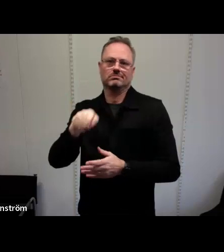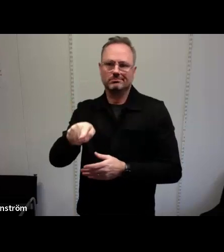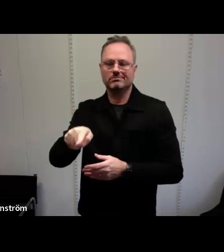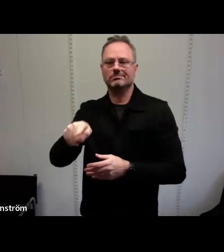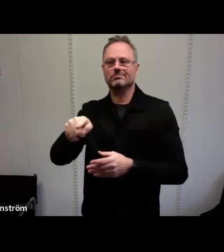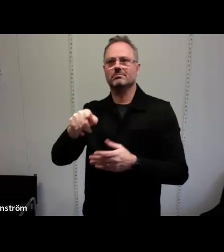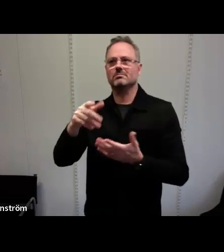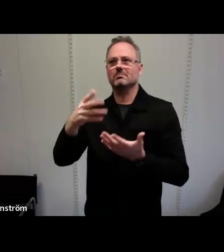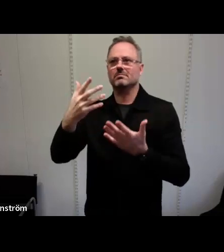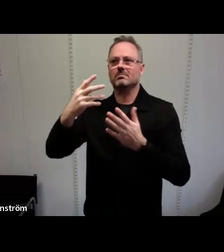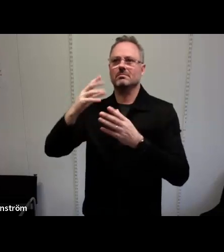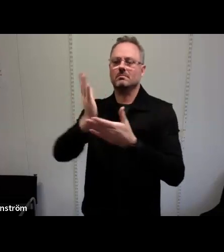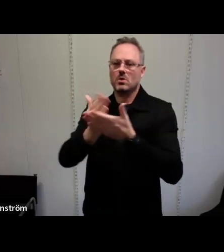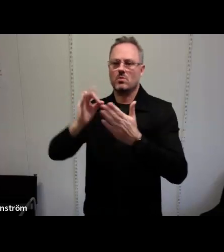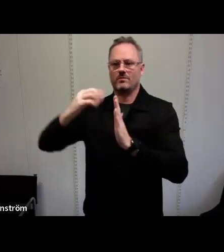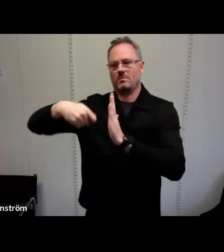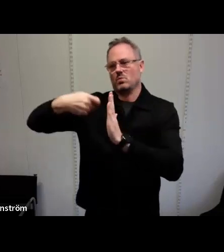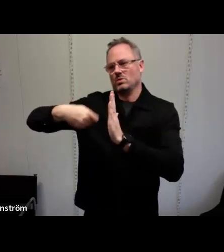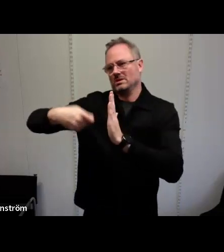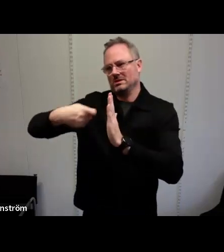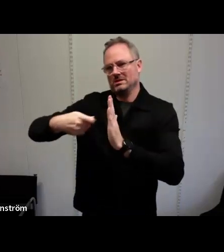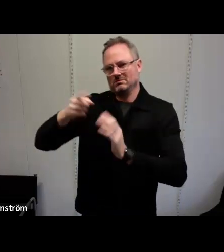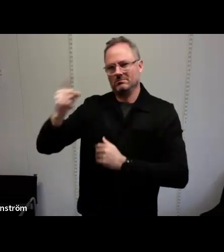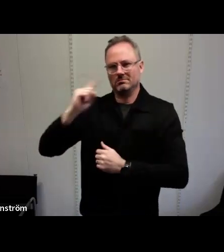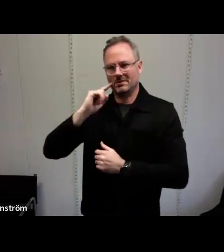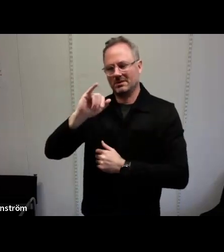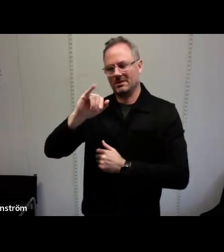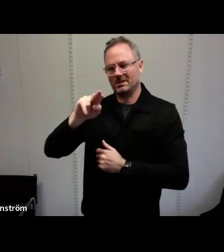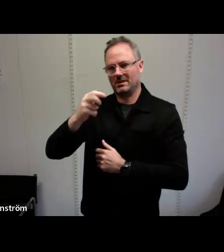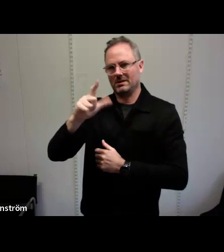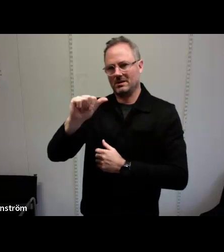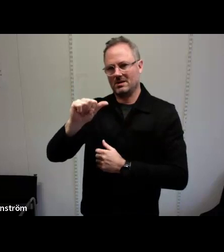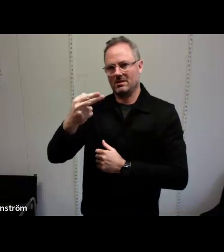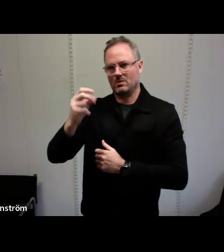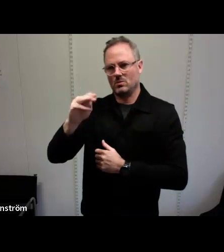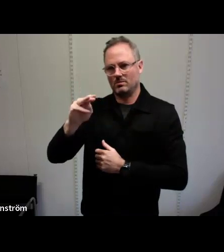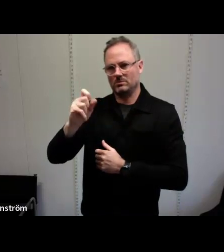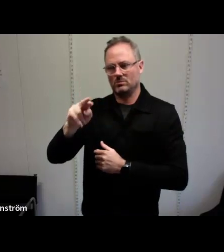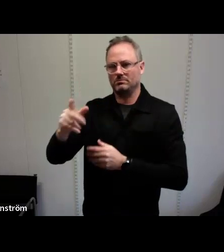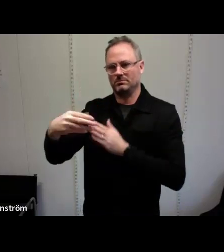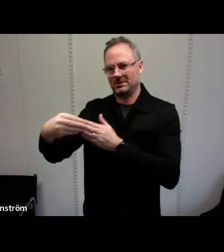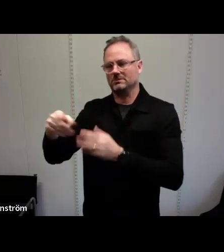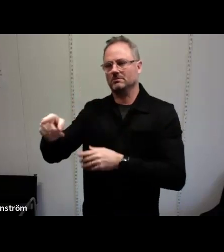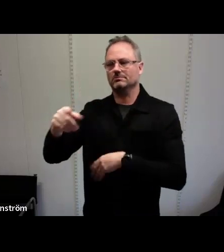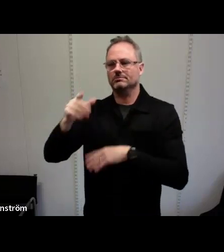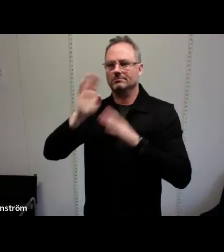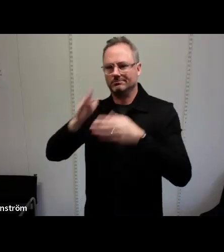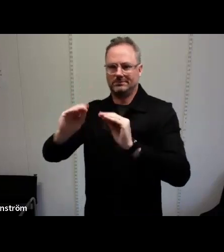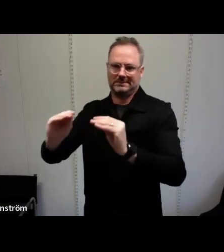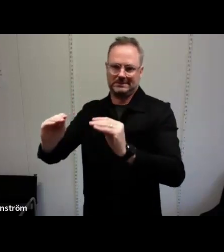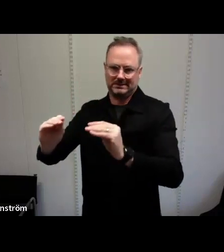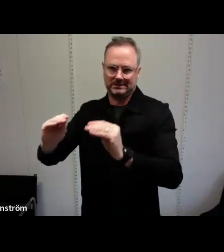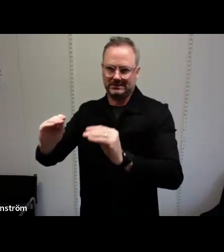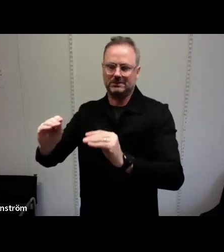because this one is focusing, again, as I said earlier, on L2 learners of the sign language. And this was related to a particular project that